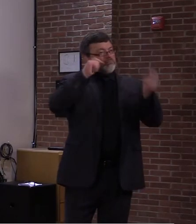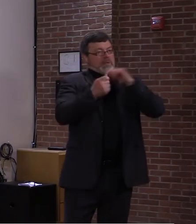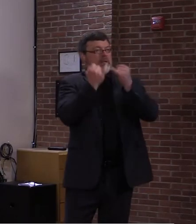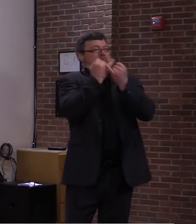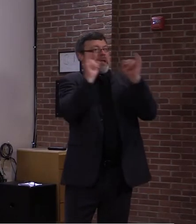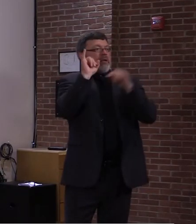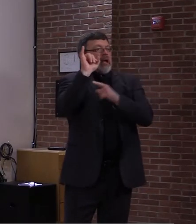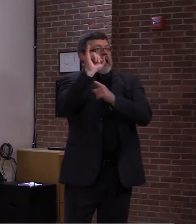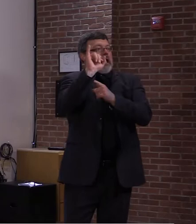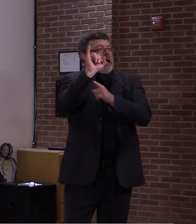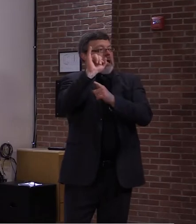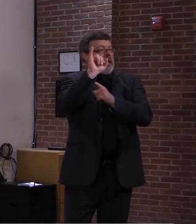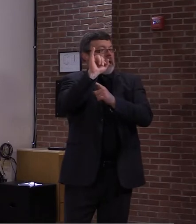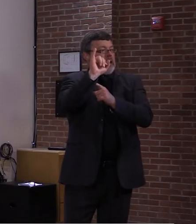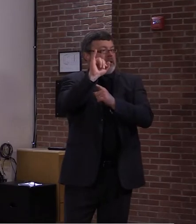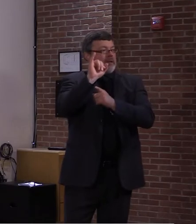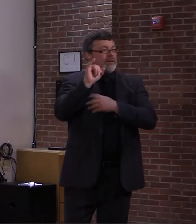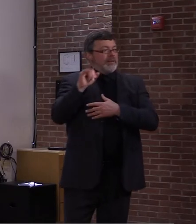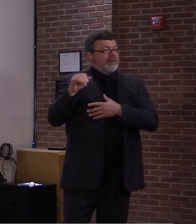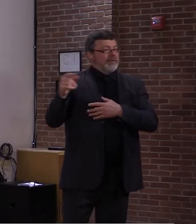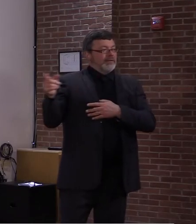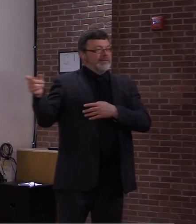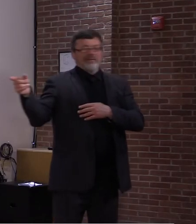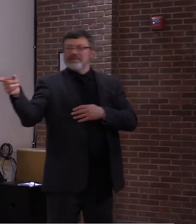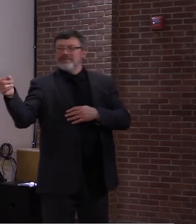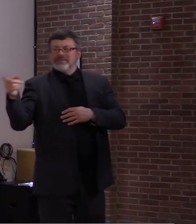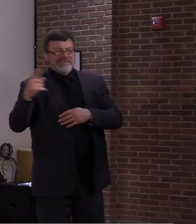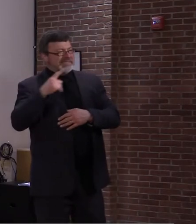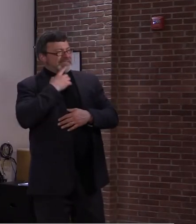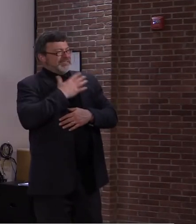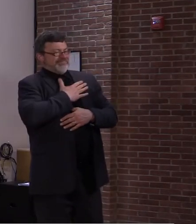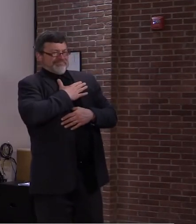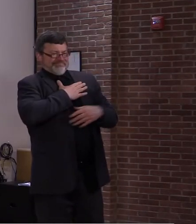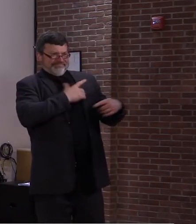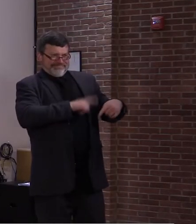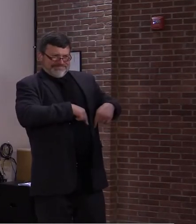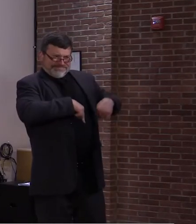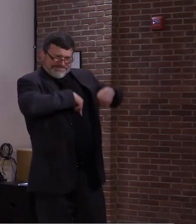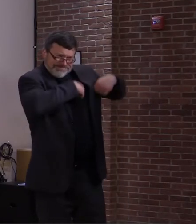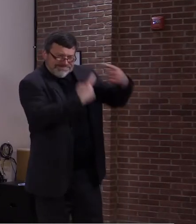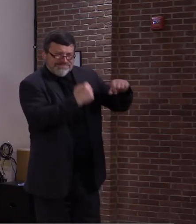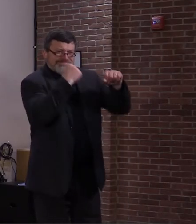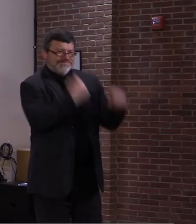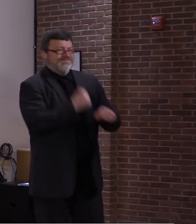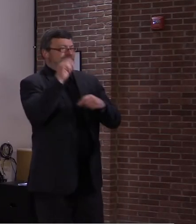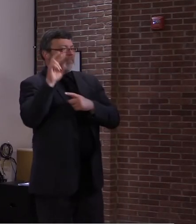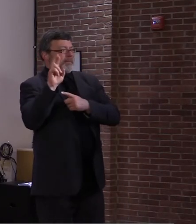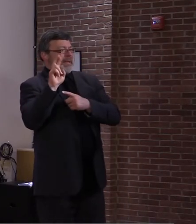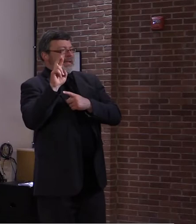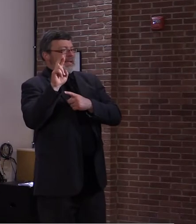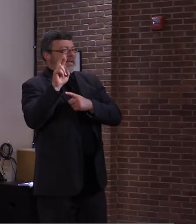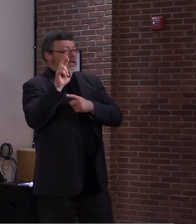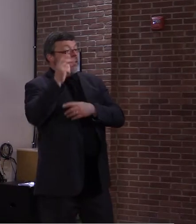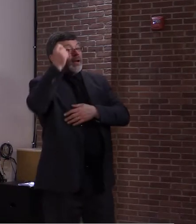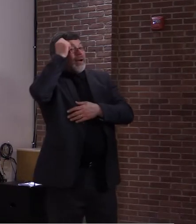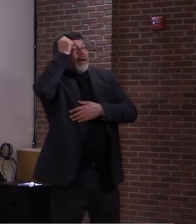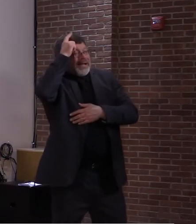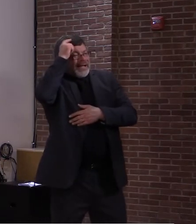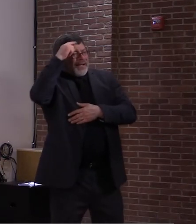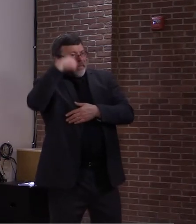my career running as an R, but being a moderate centrist. I mean, this has